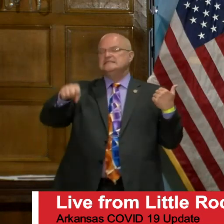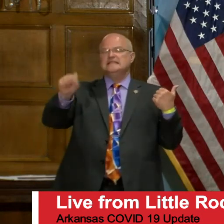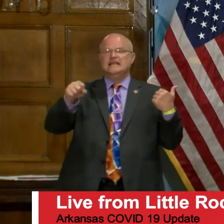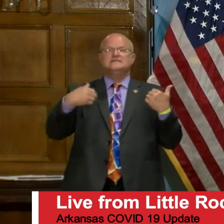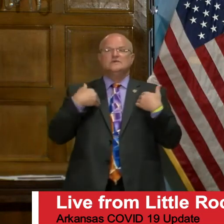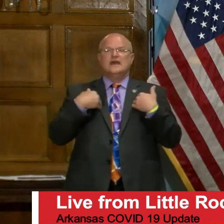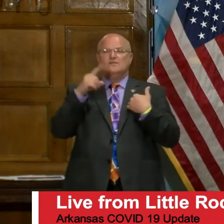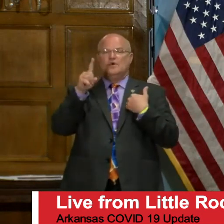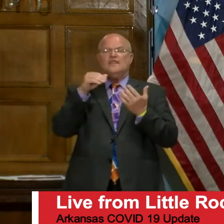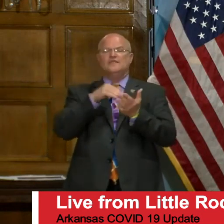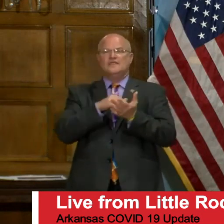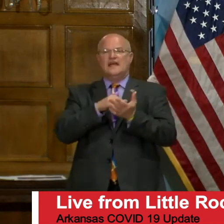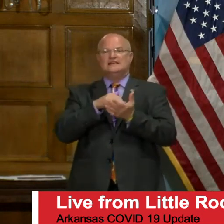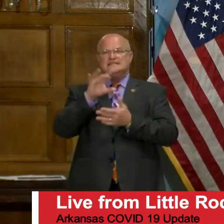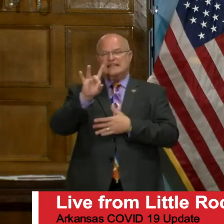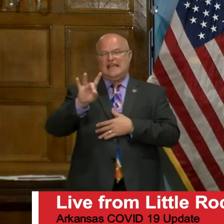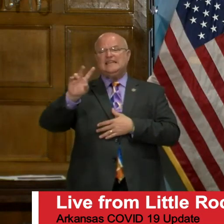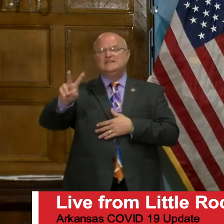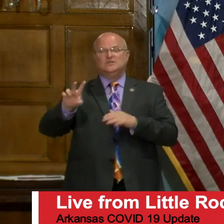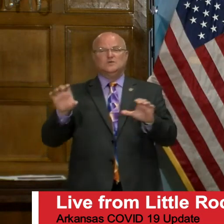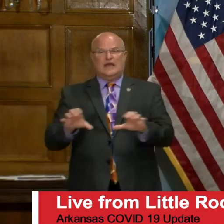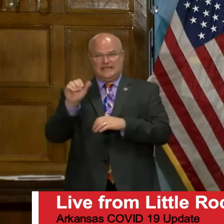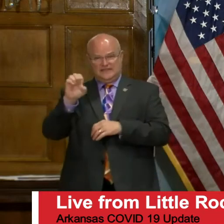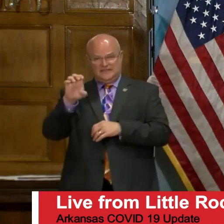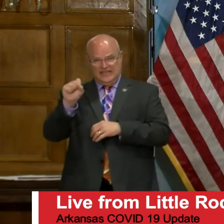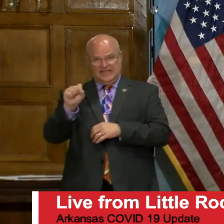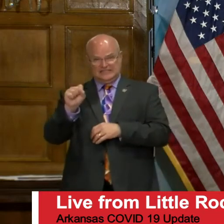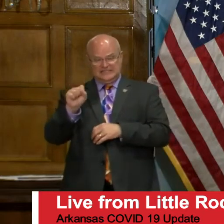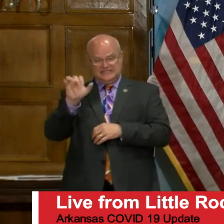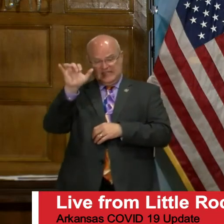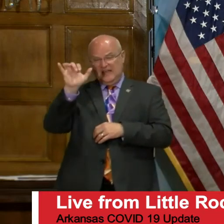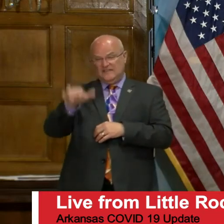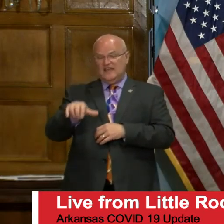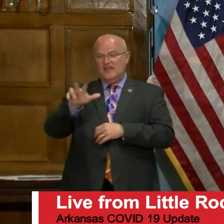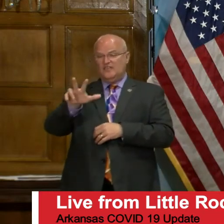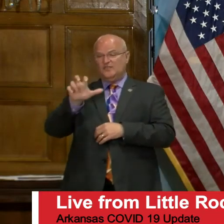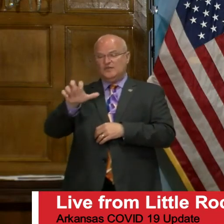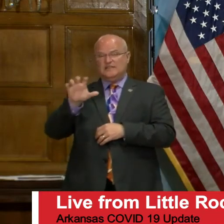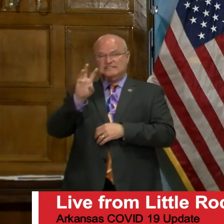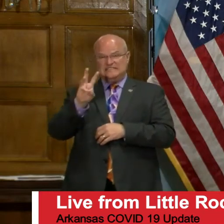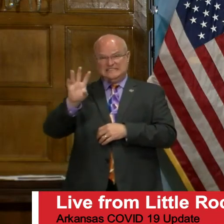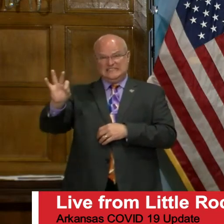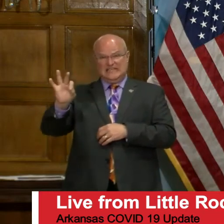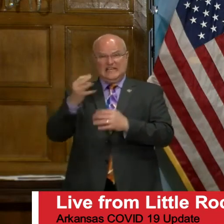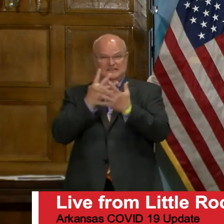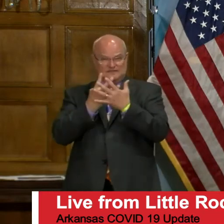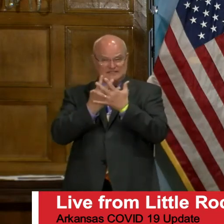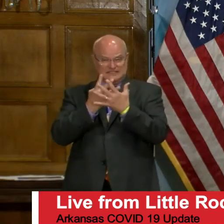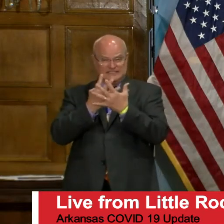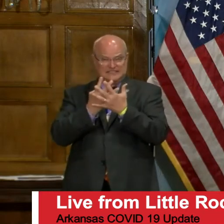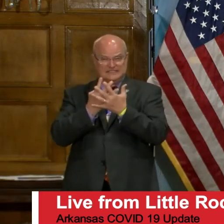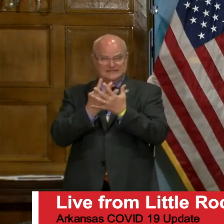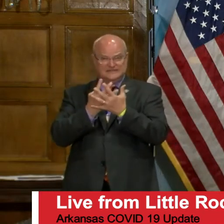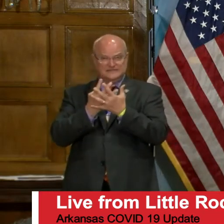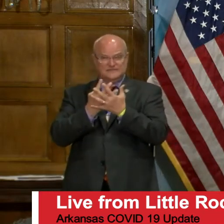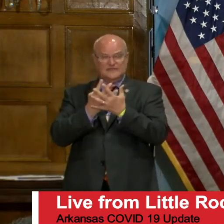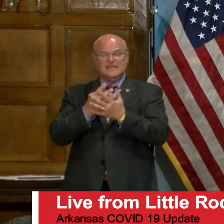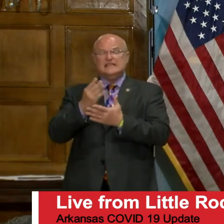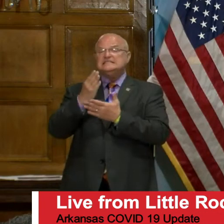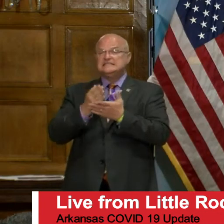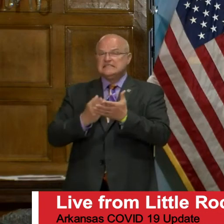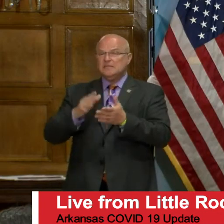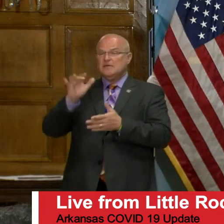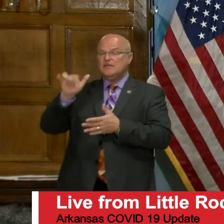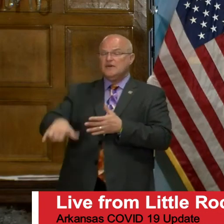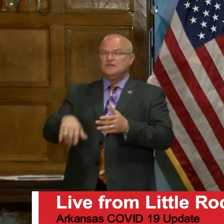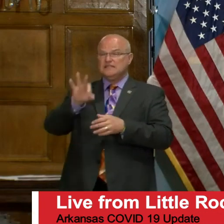Yes, we have 1,082 active cases, and of those, 369 are in correctional facilities. Some of